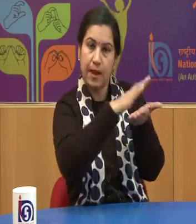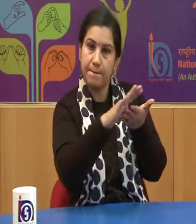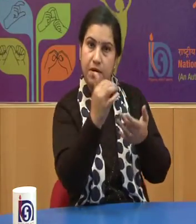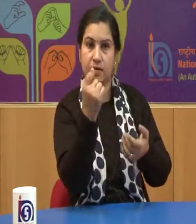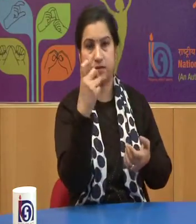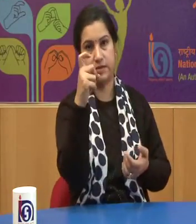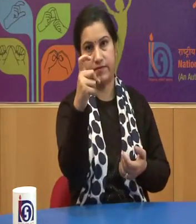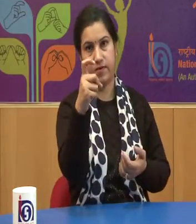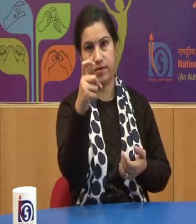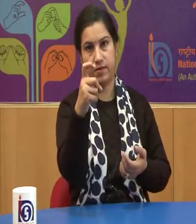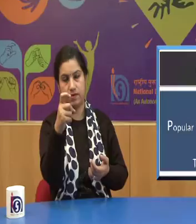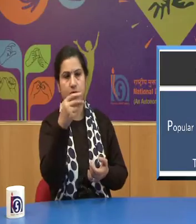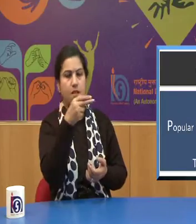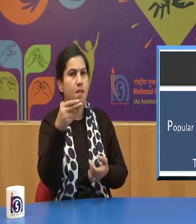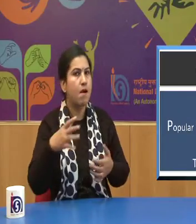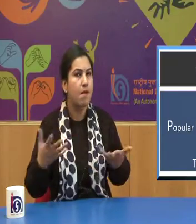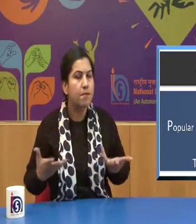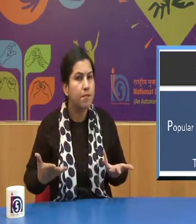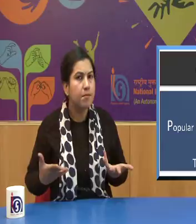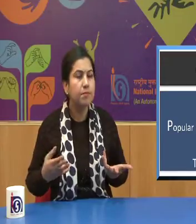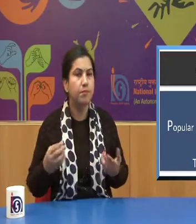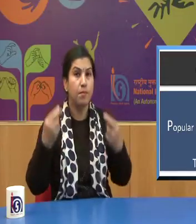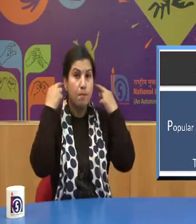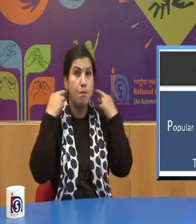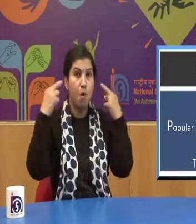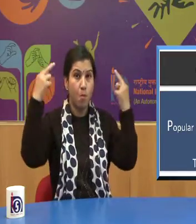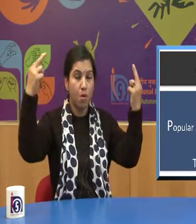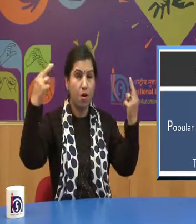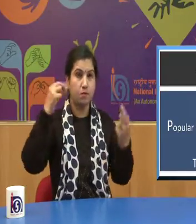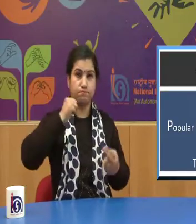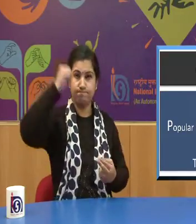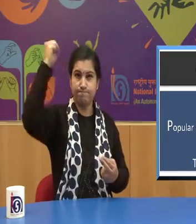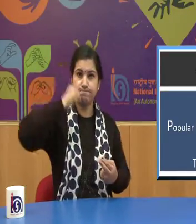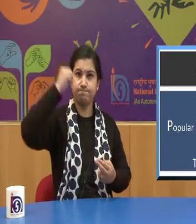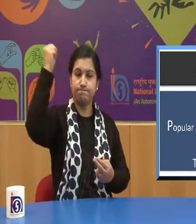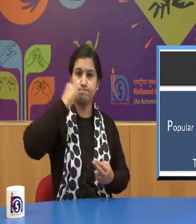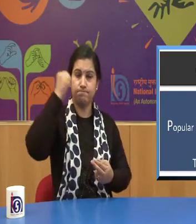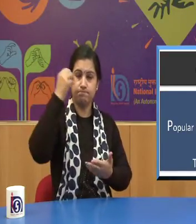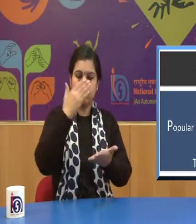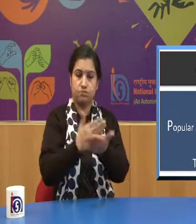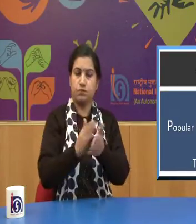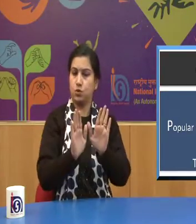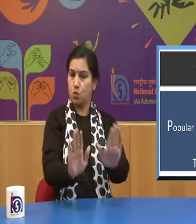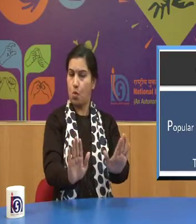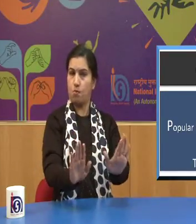chapter's name is Popular Resistance Movements Against the British Rule.